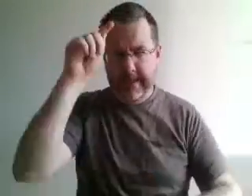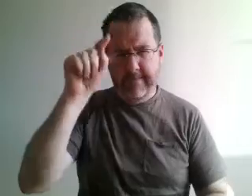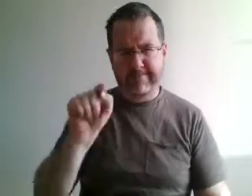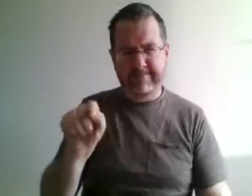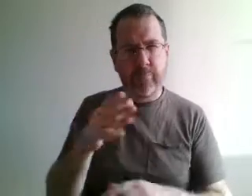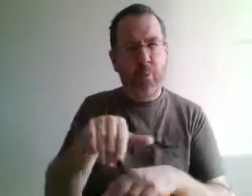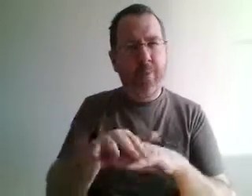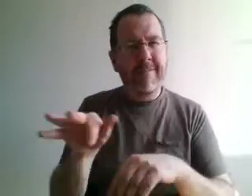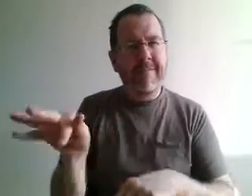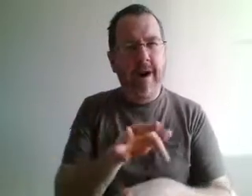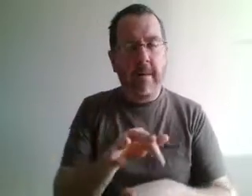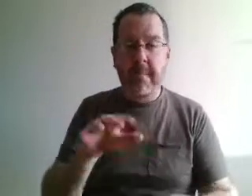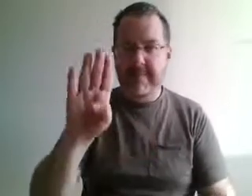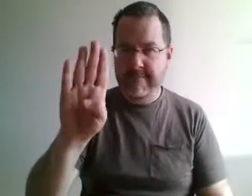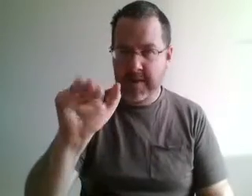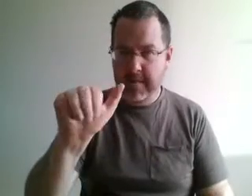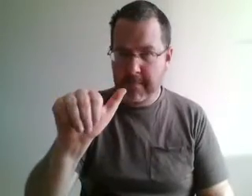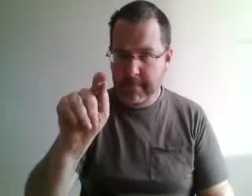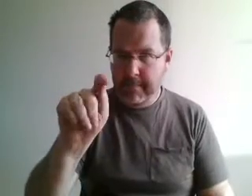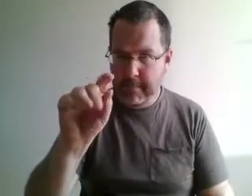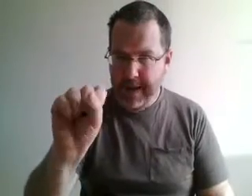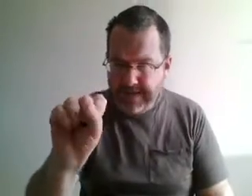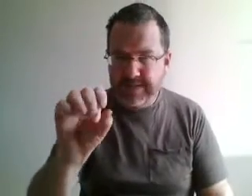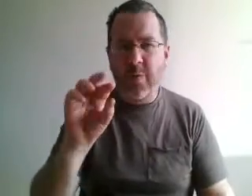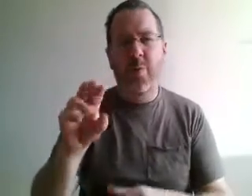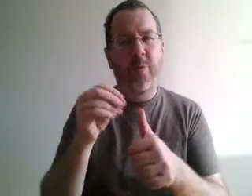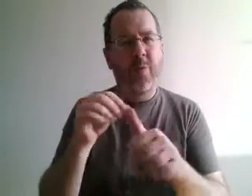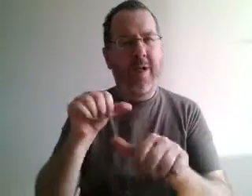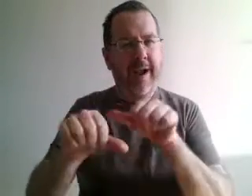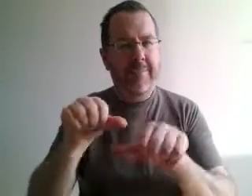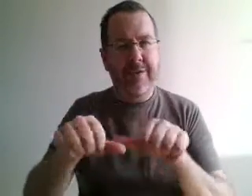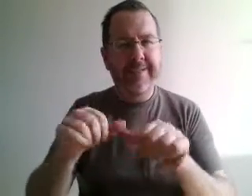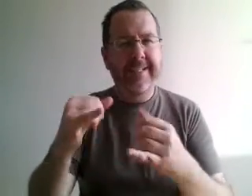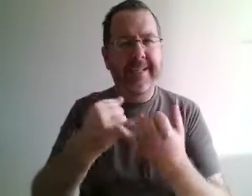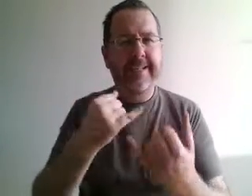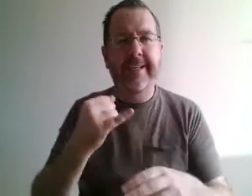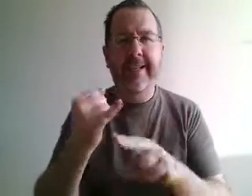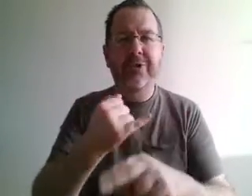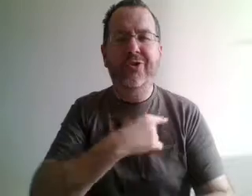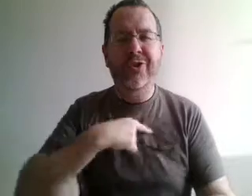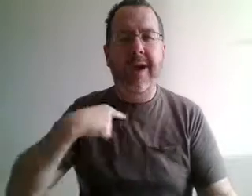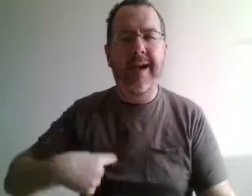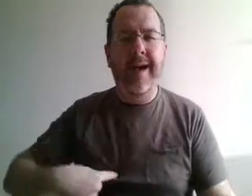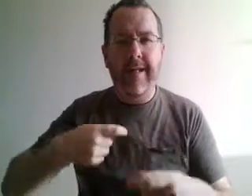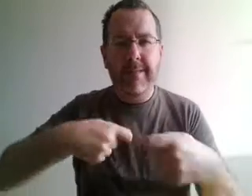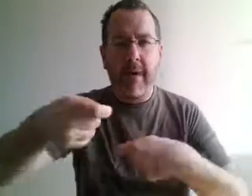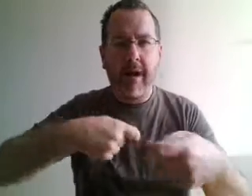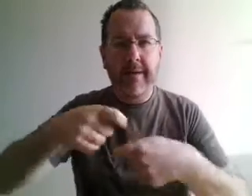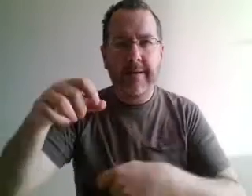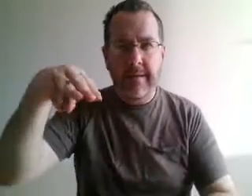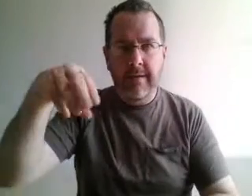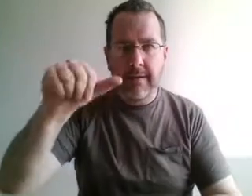bats or from other species in the markets in China, dogs. So you're unlikely to get it from your family